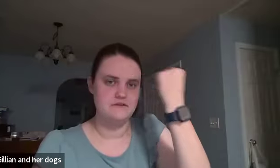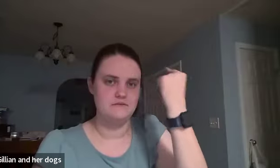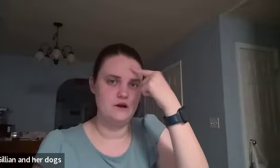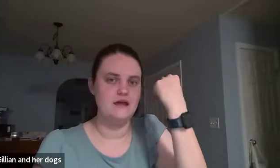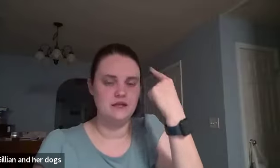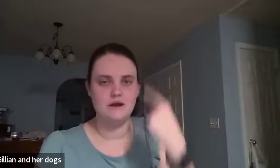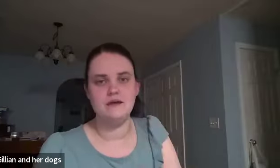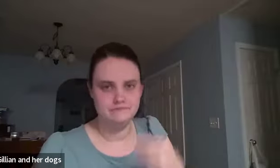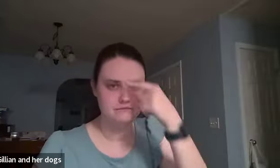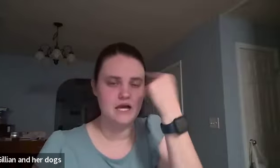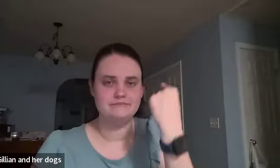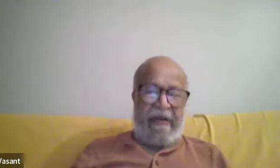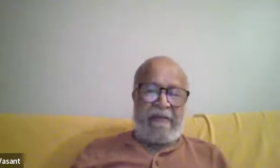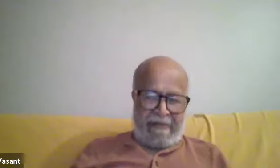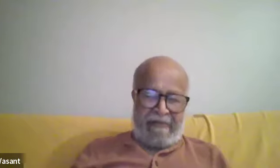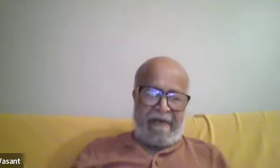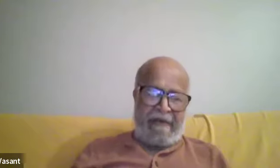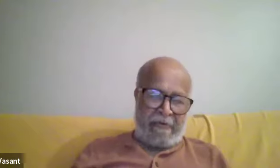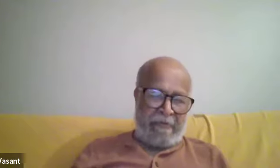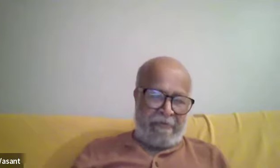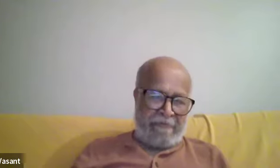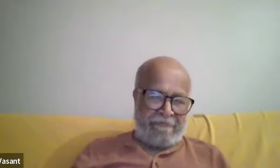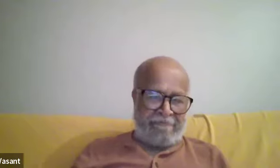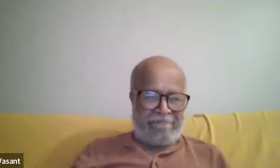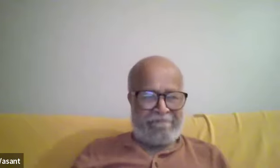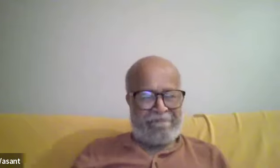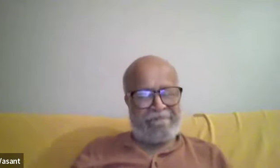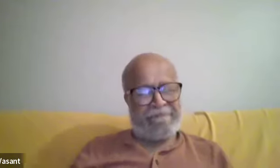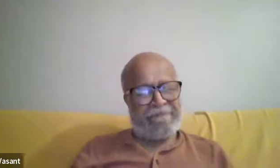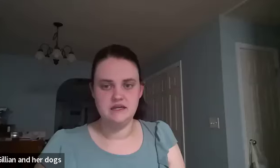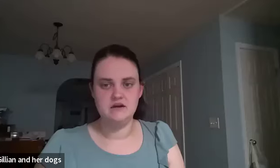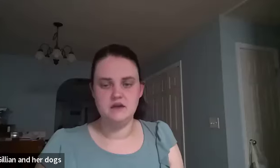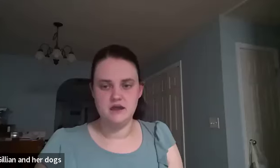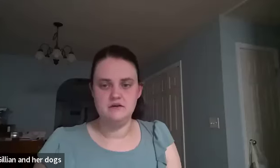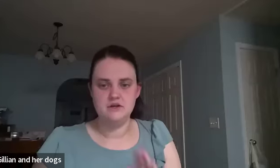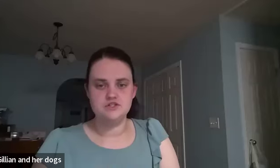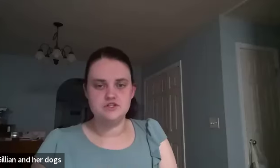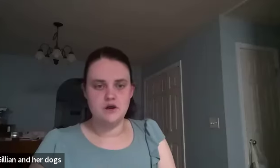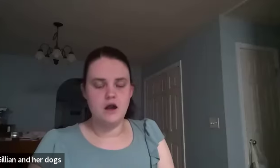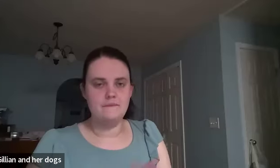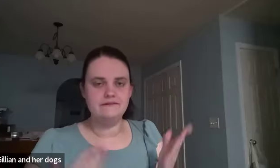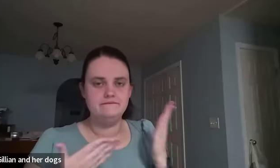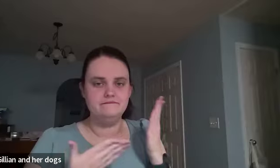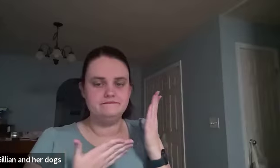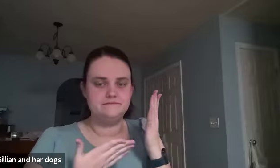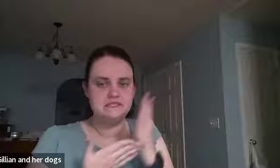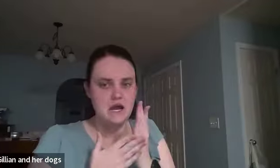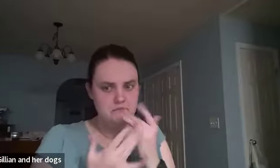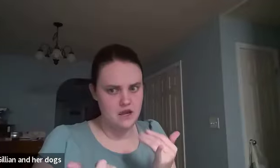half of the forehead and go ahead, black. Okay. Thank you. All righty. Okay. So I'm gonna stop now